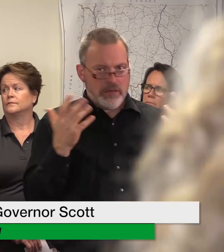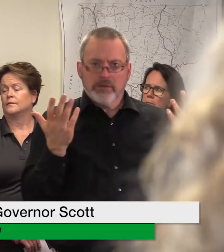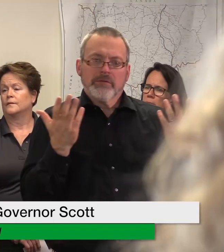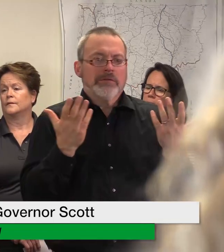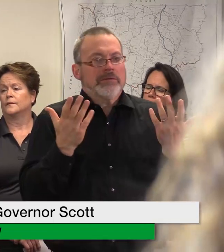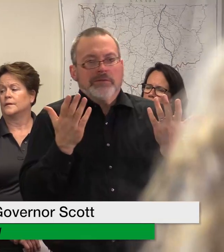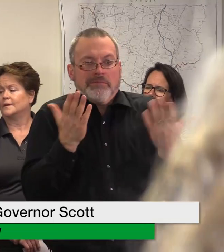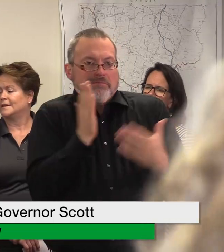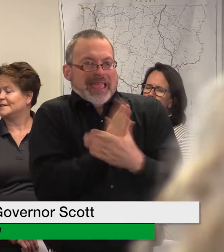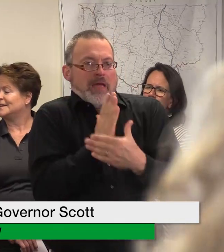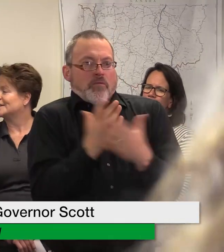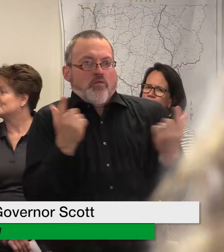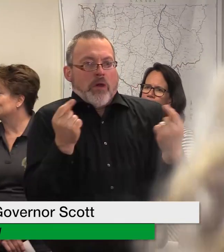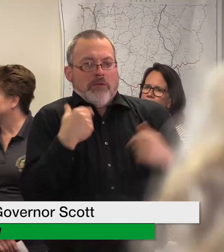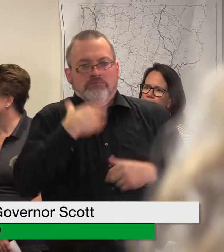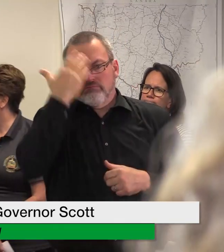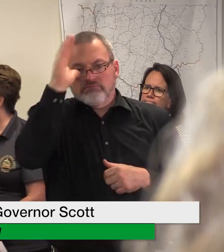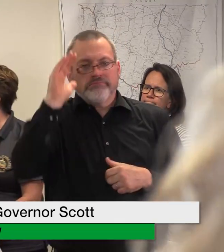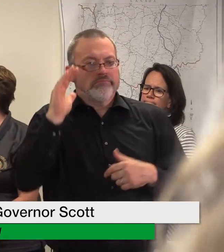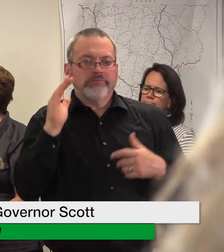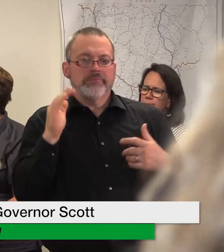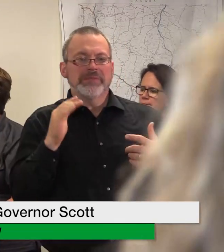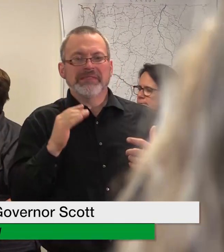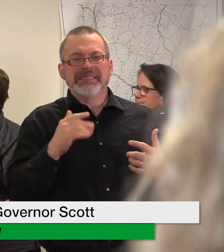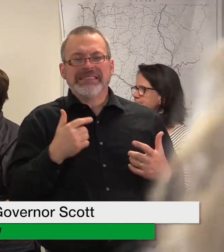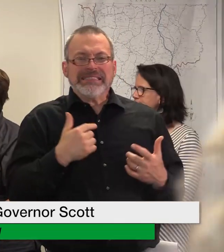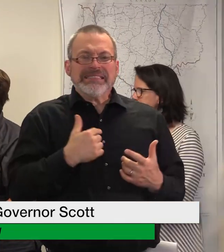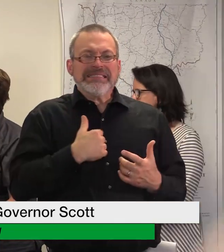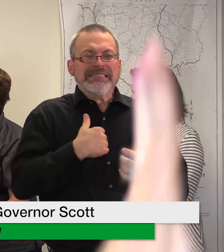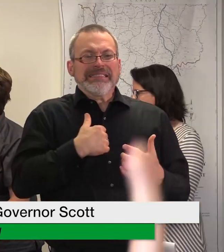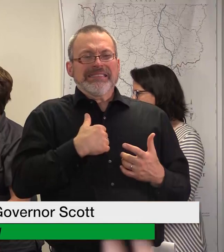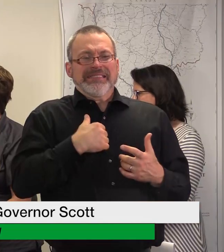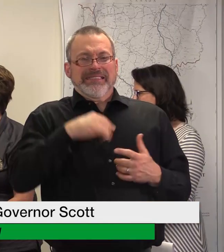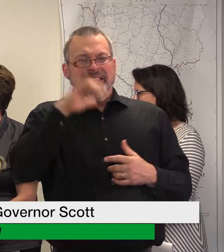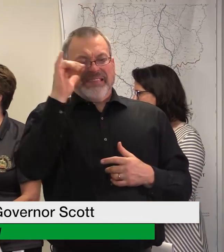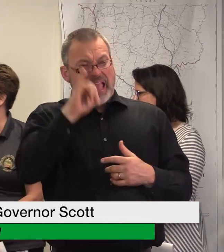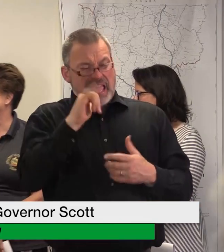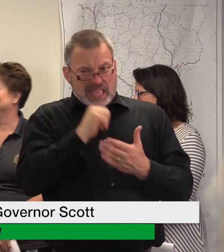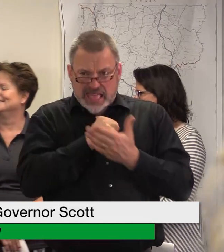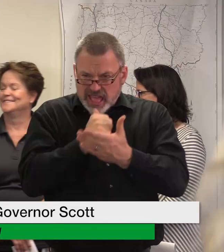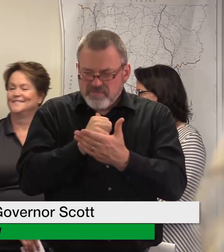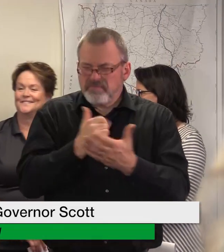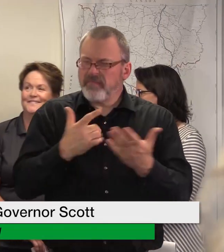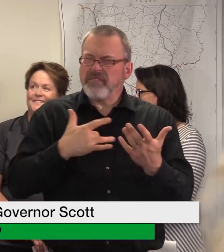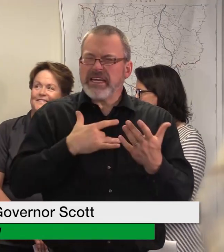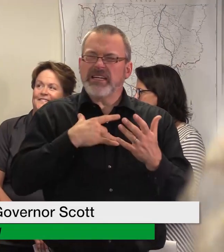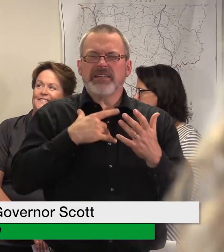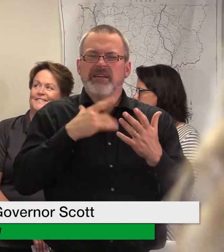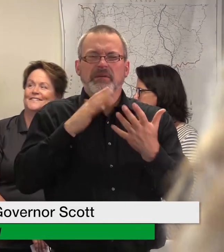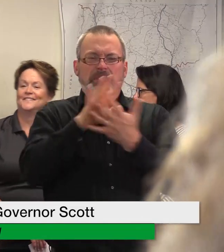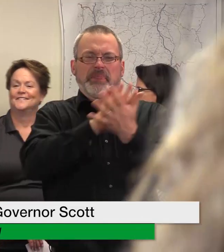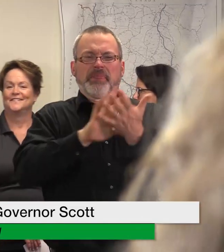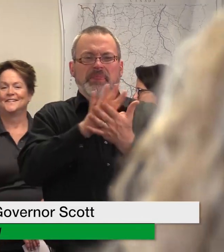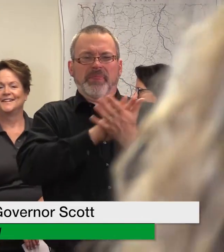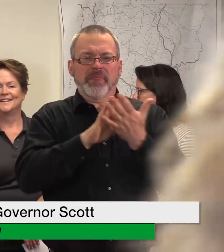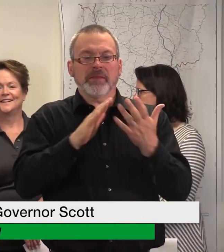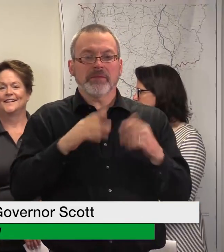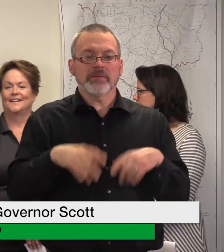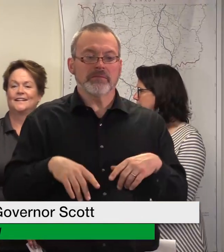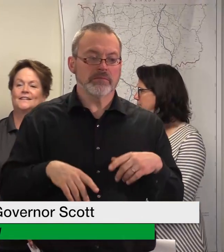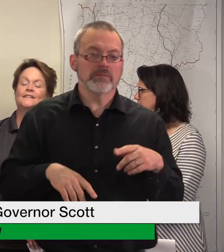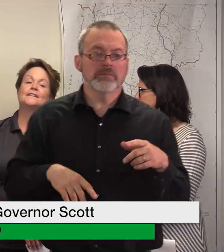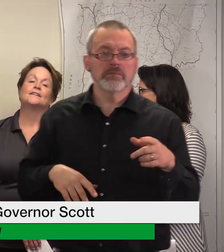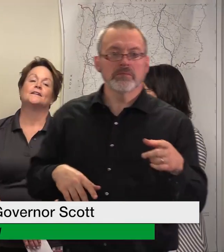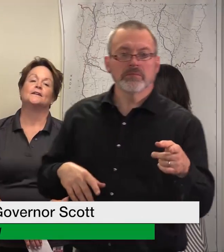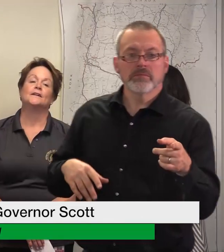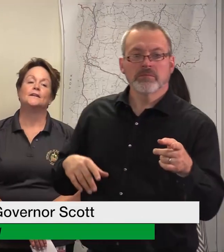average, I don't think it would really be, information that is of huge value because of the disparity.